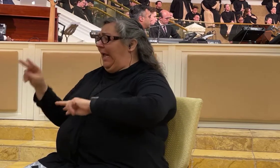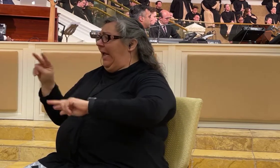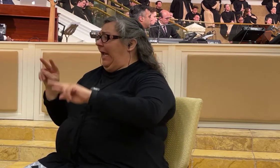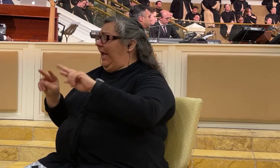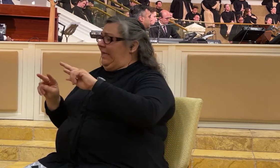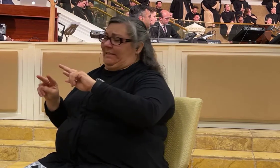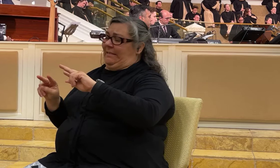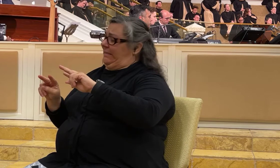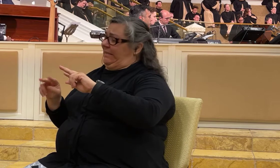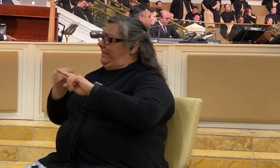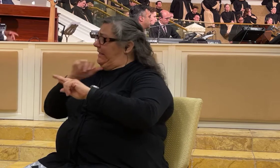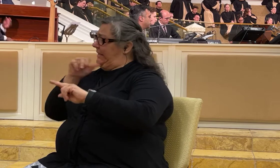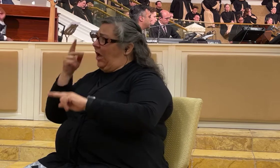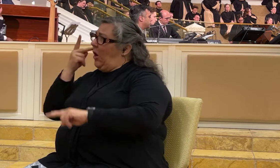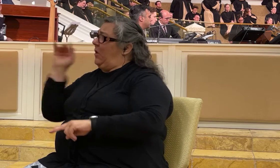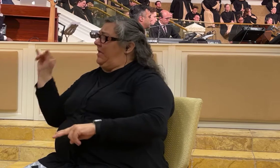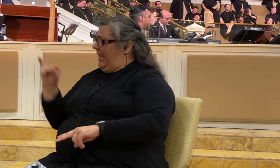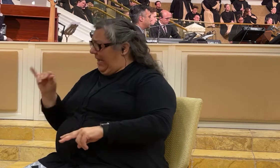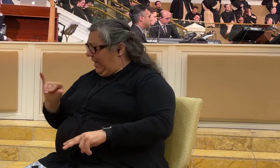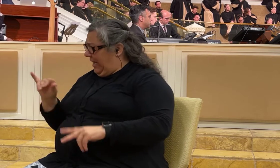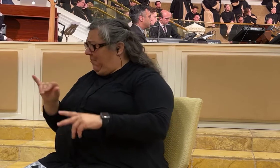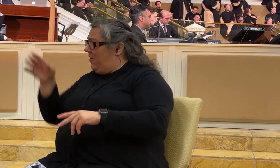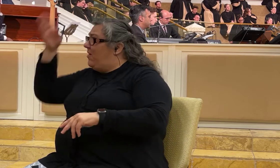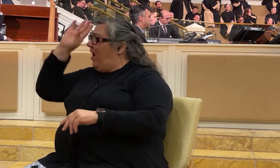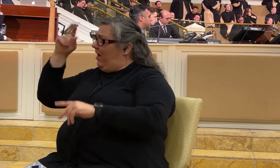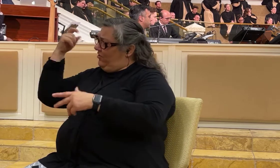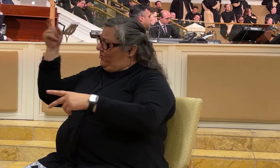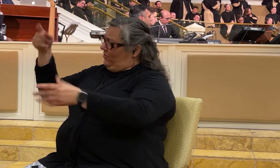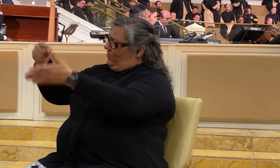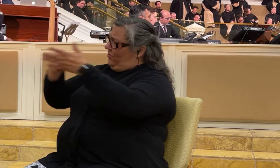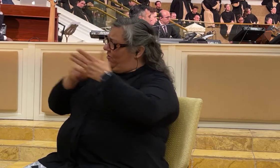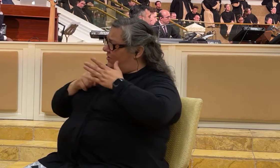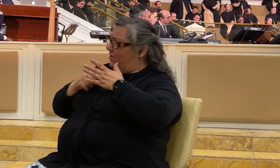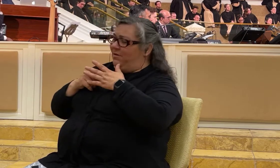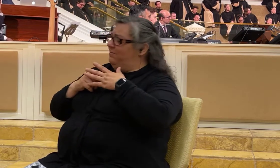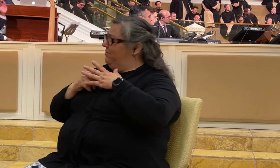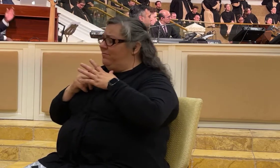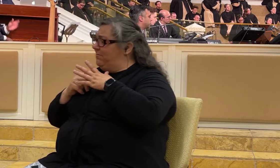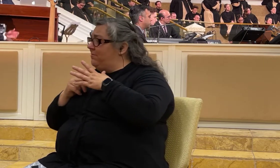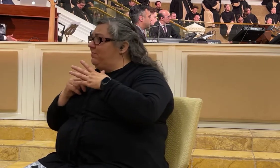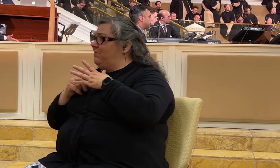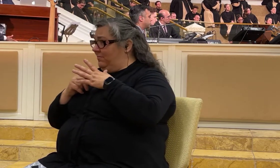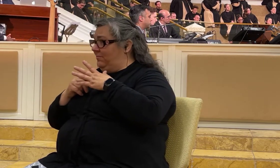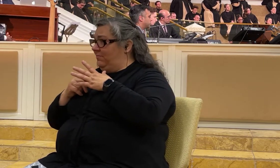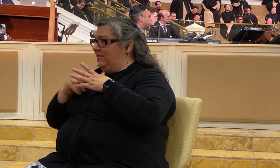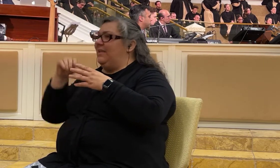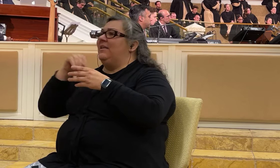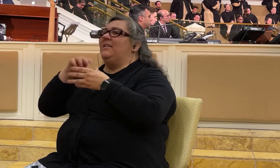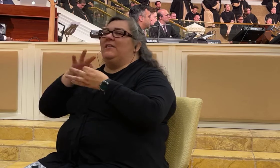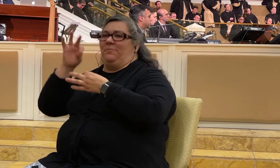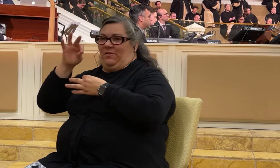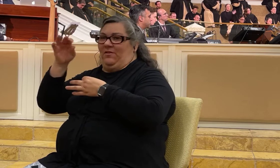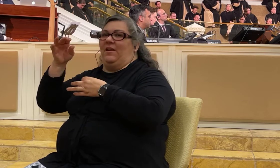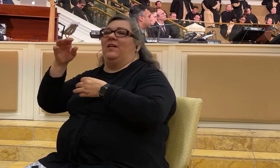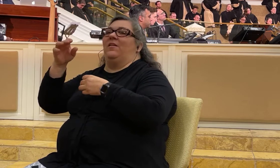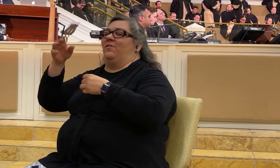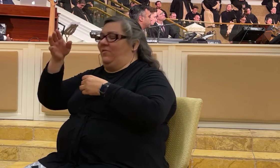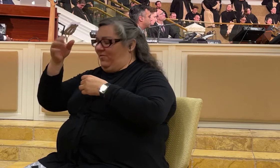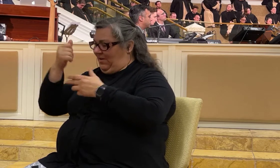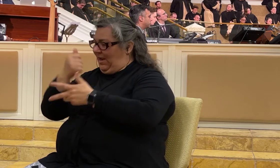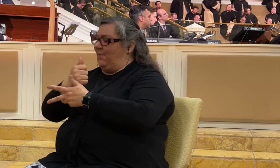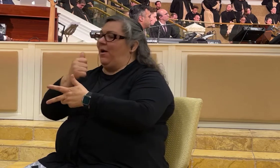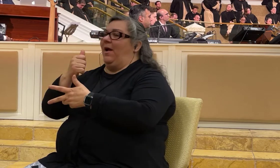a different picture than what God has given to him in his spirit that made him